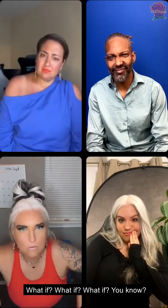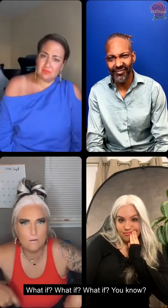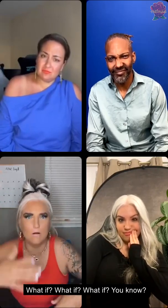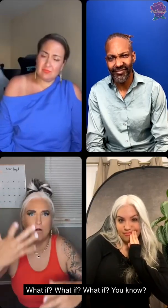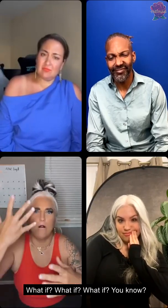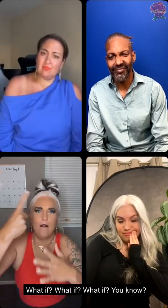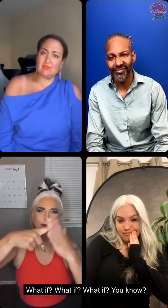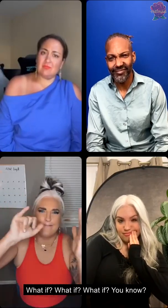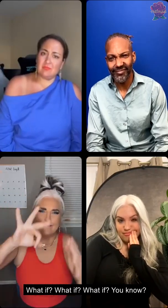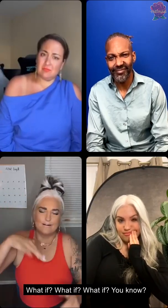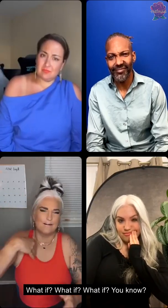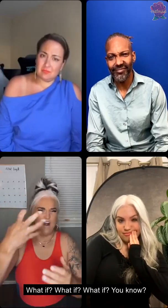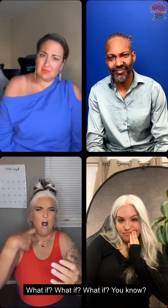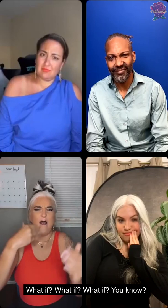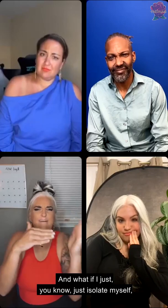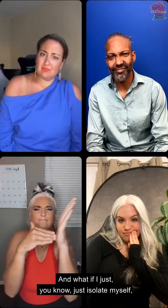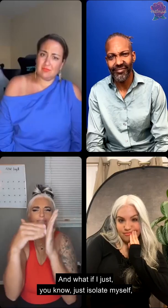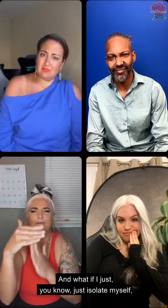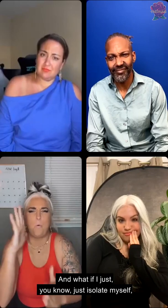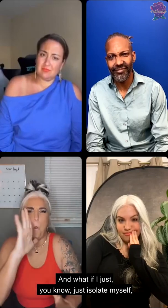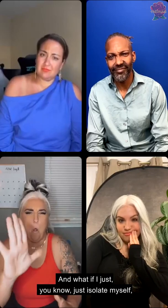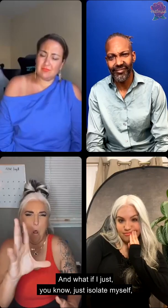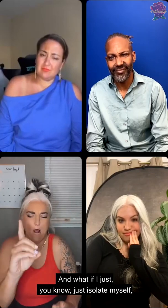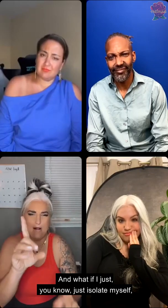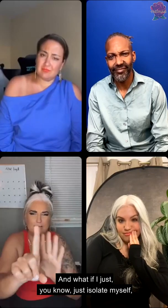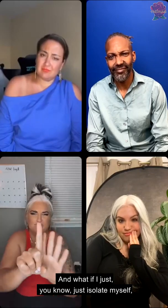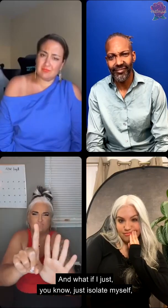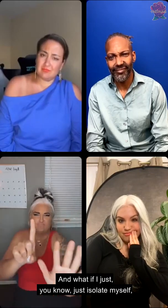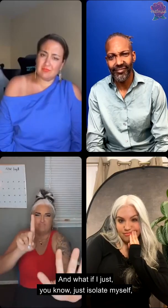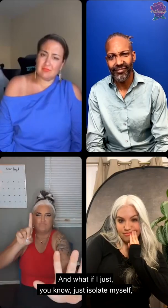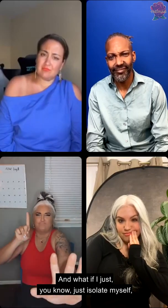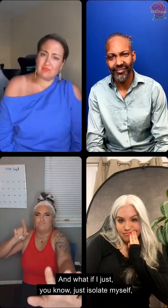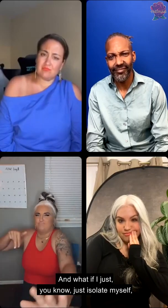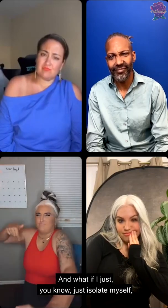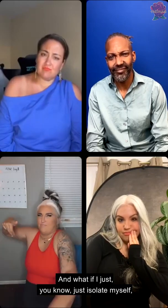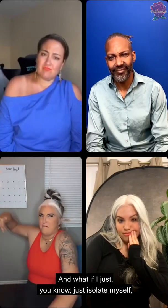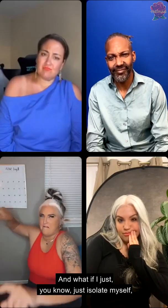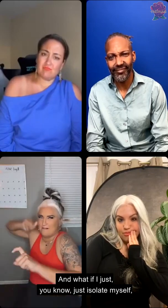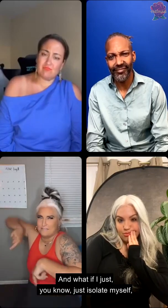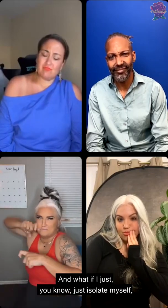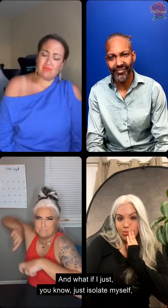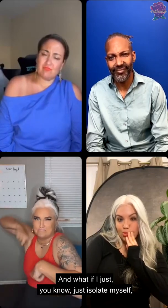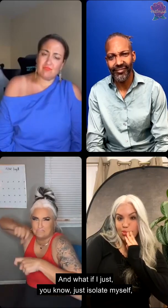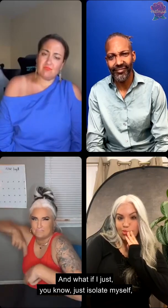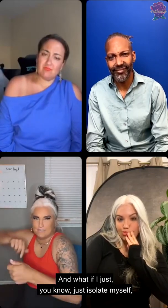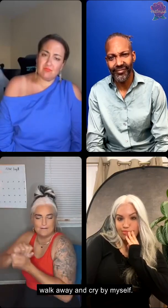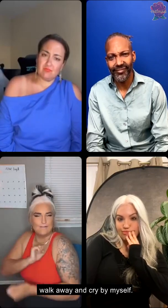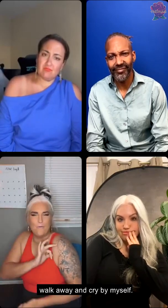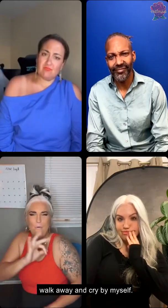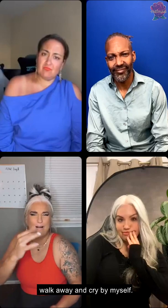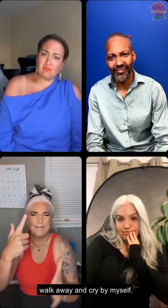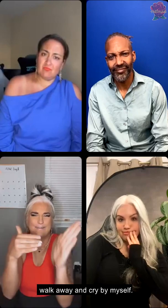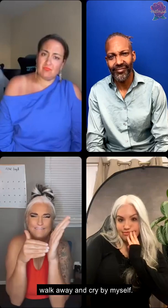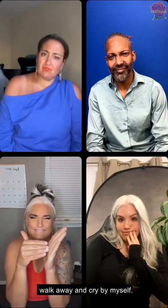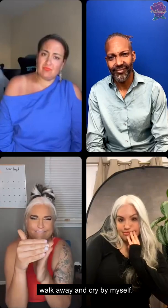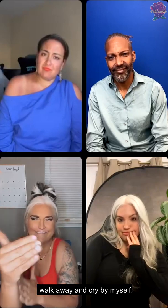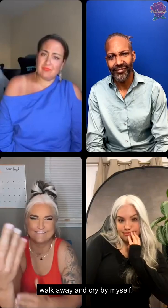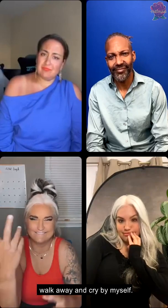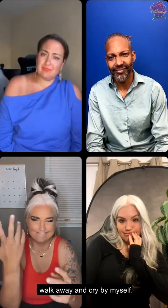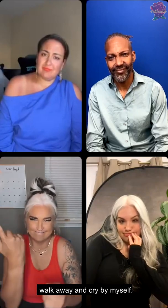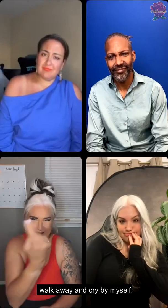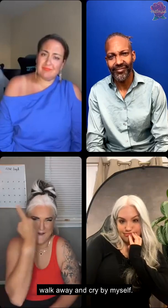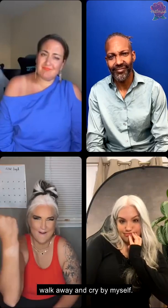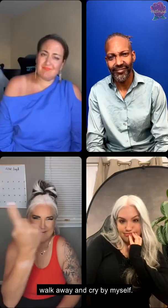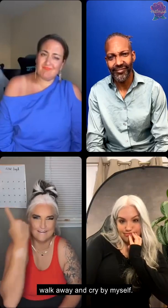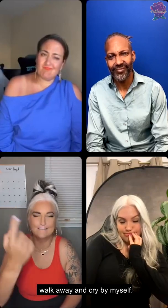cry? What if? What if? What if? And what if I just isolate myself, walk away